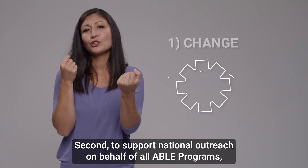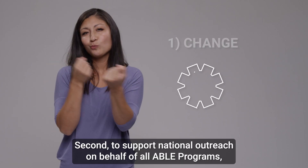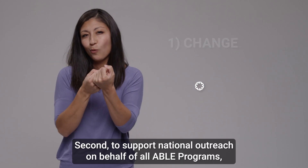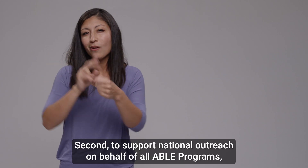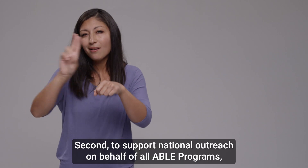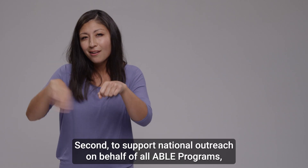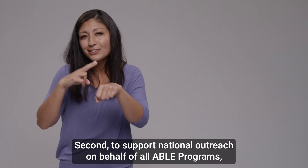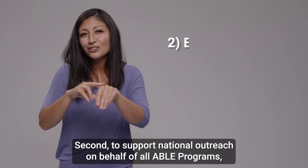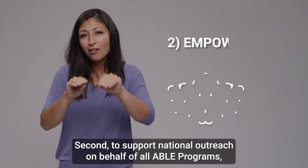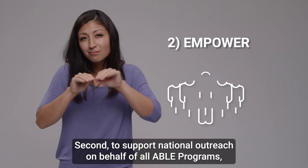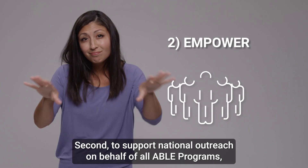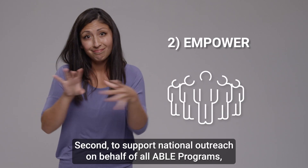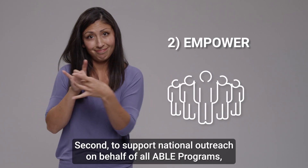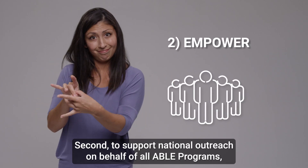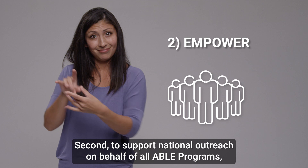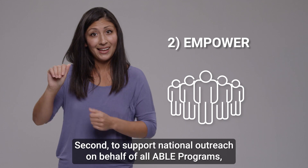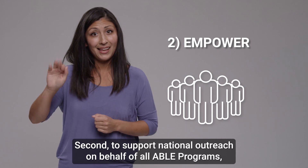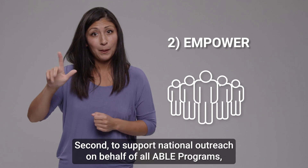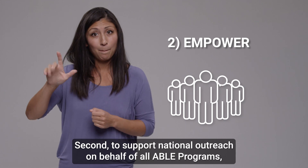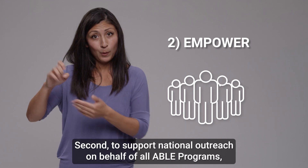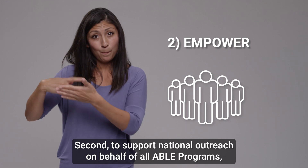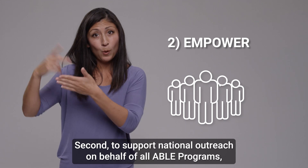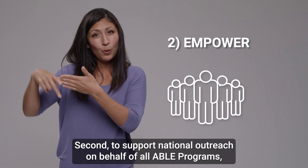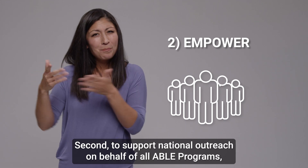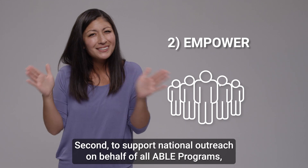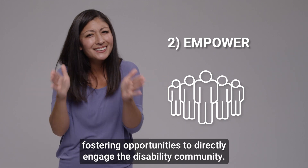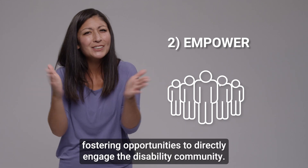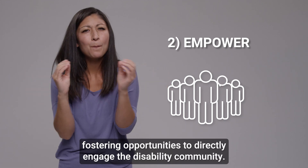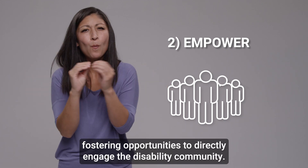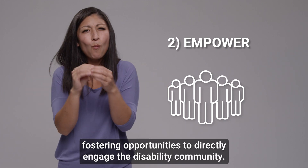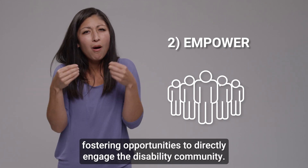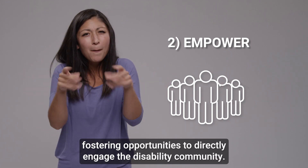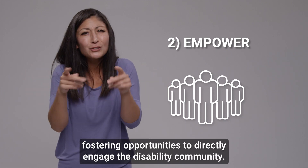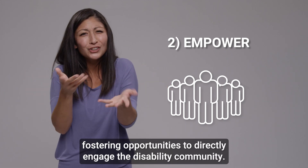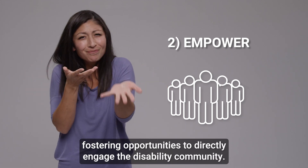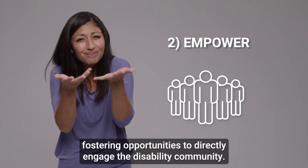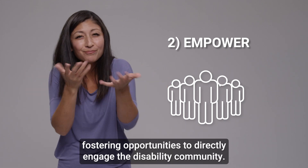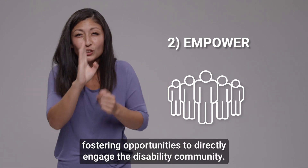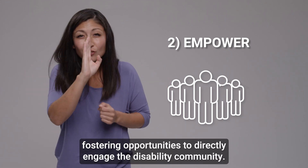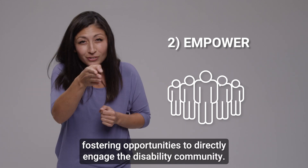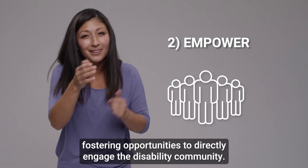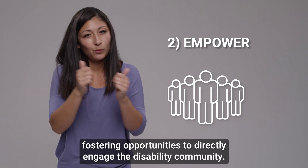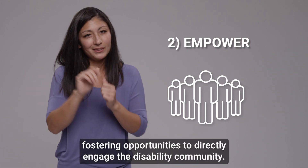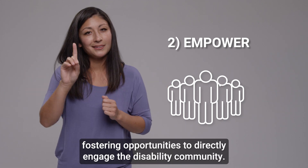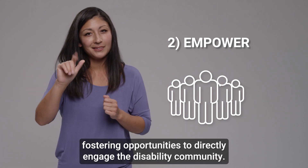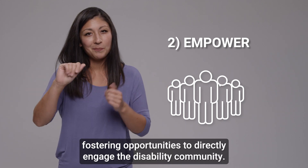to support national outreach on behalf of all ABLE programs, fostering opportunities to directly engage